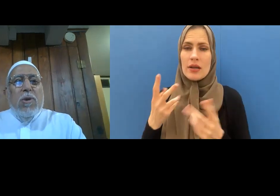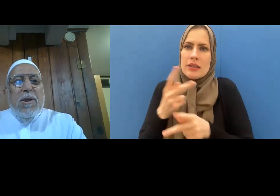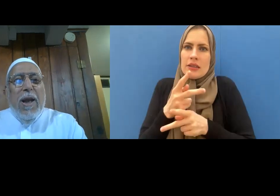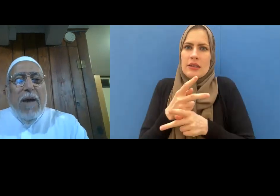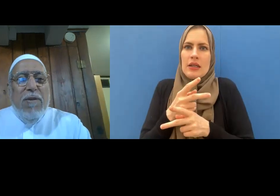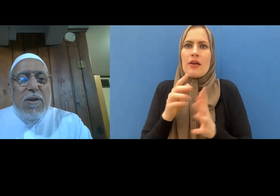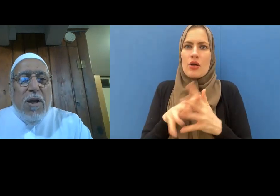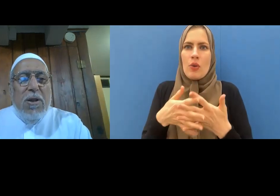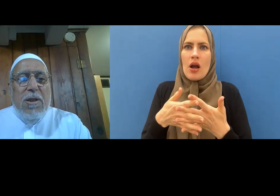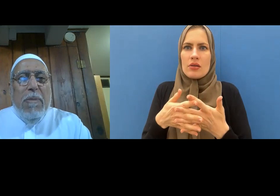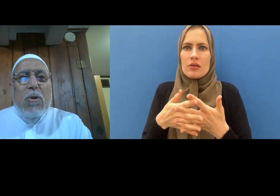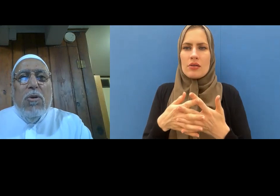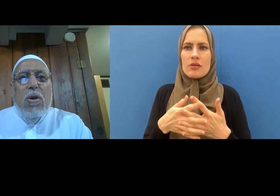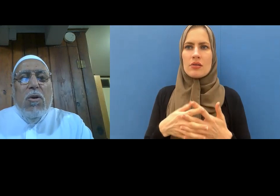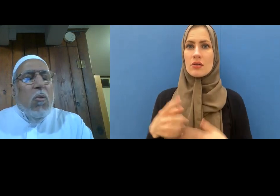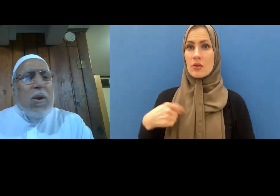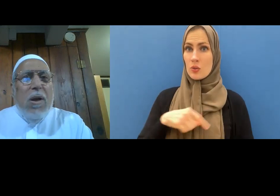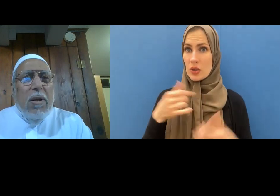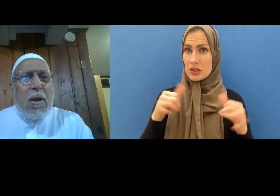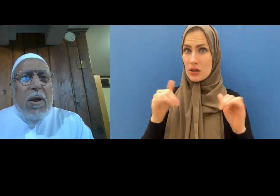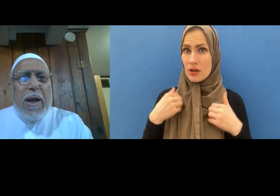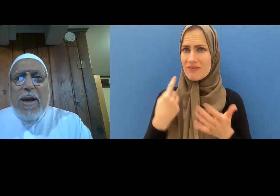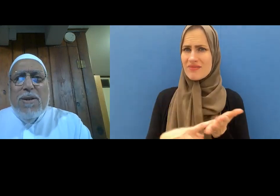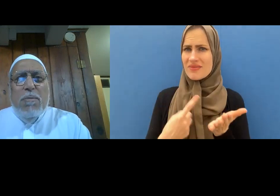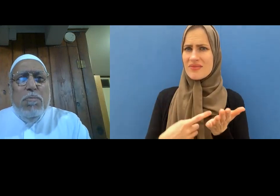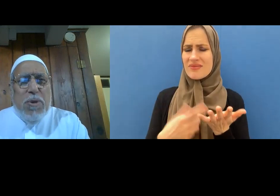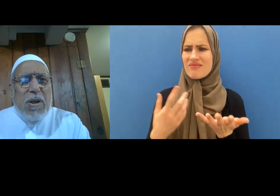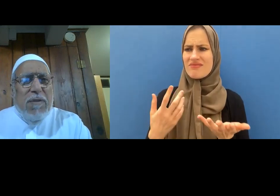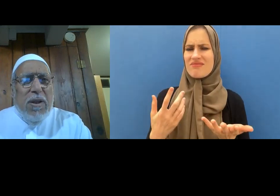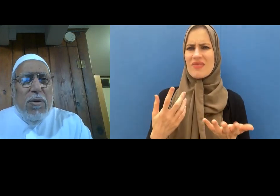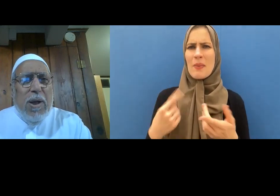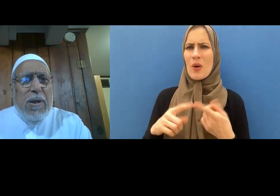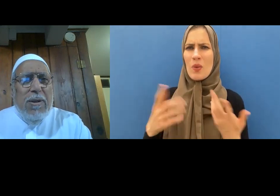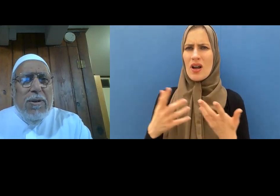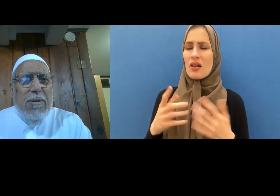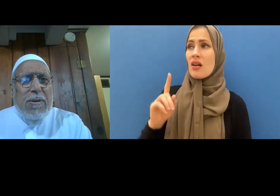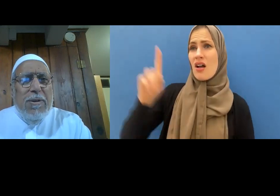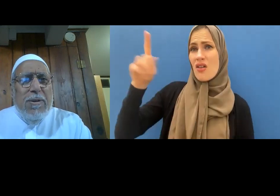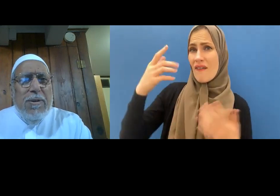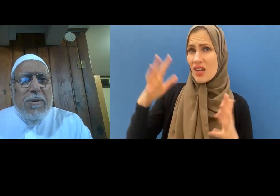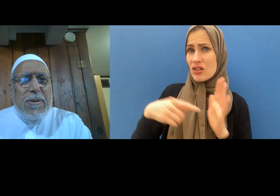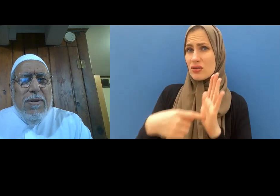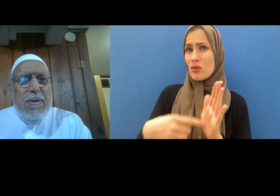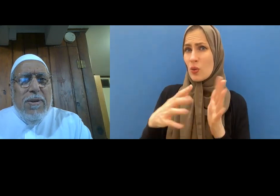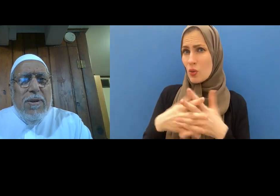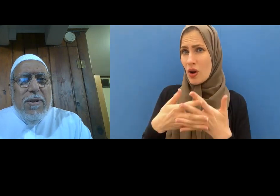should we still have discussions about whether Allah has preserved the Quran?